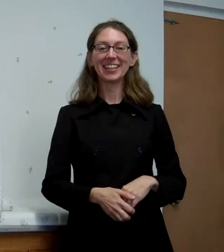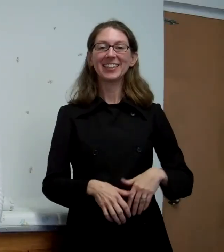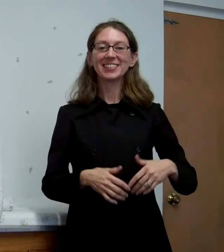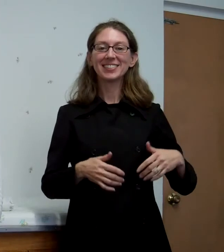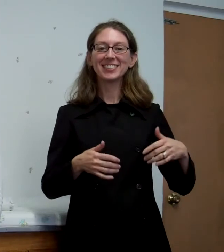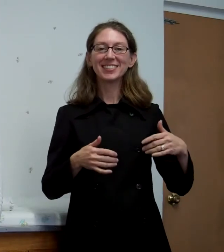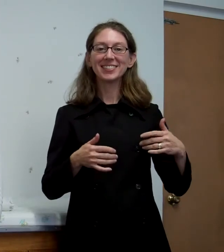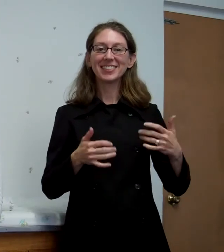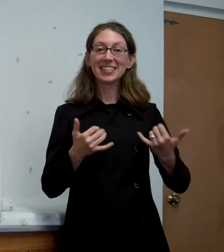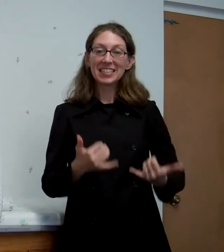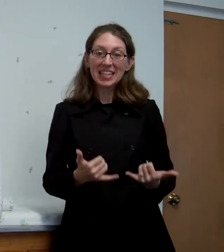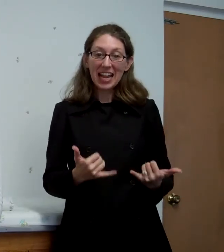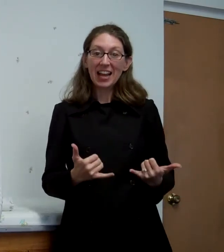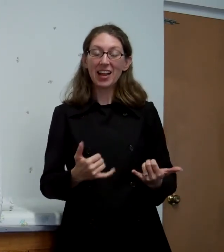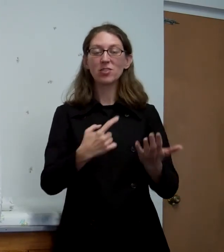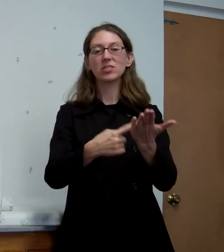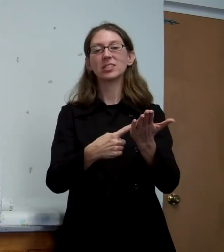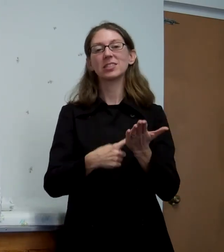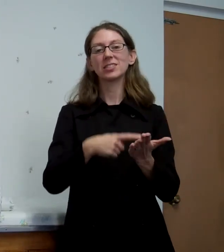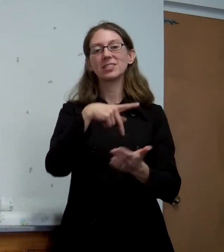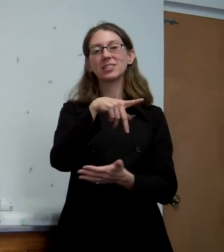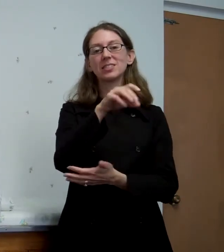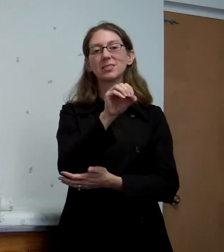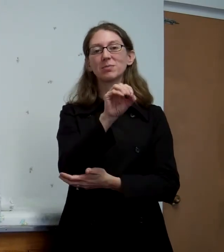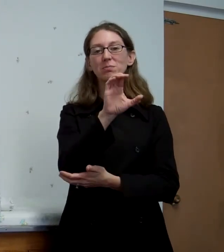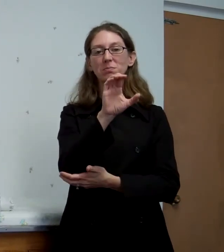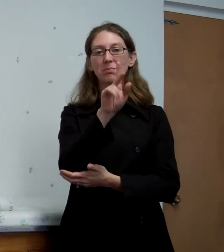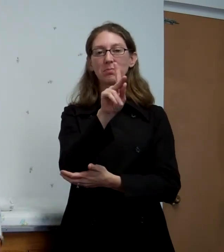Now we're going to talk about pocket diapers.